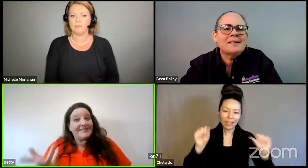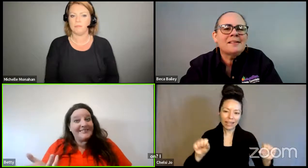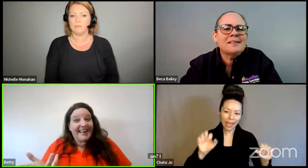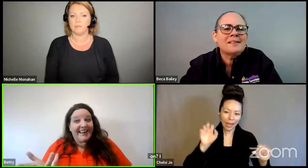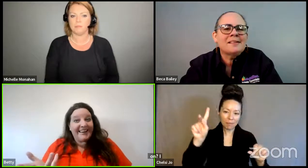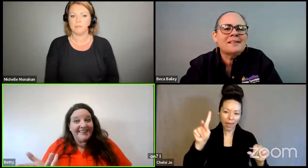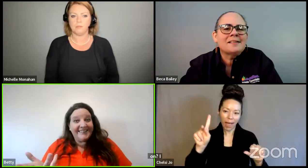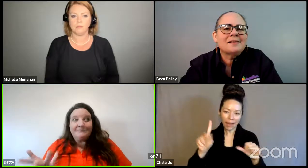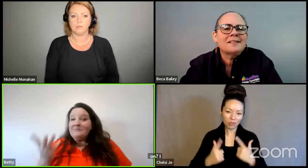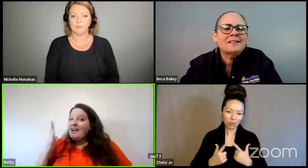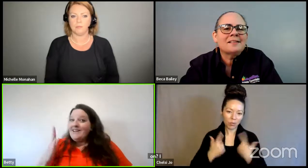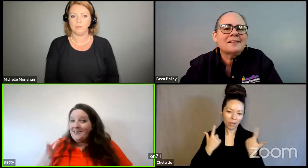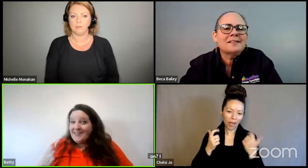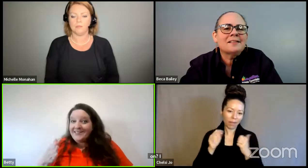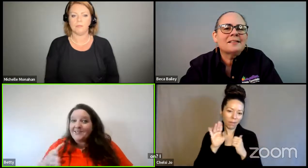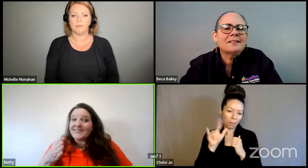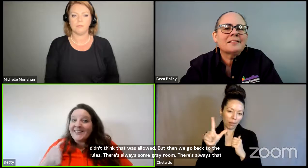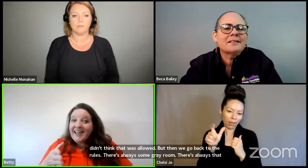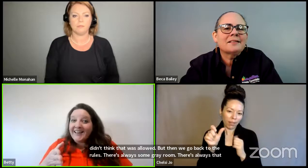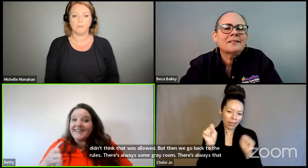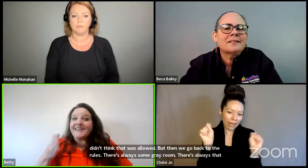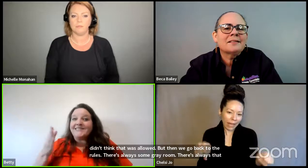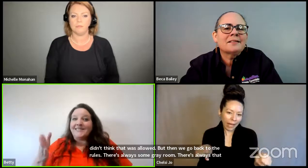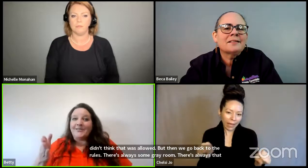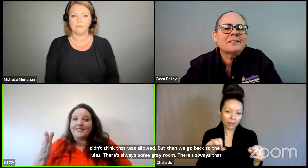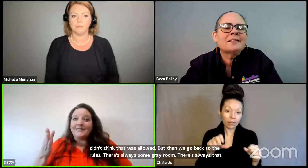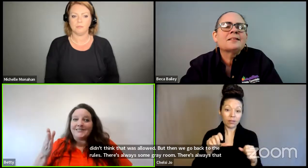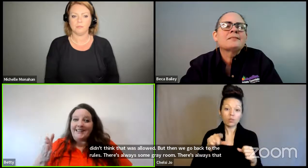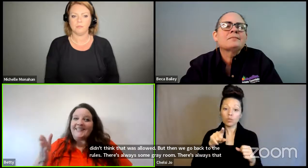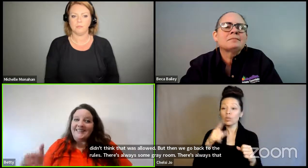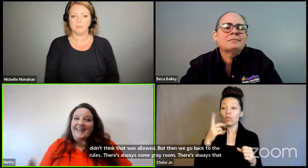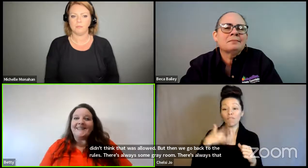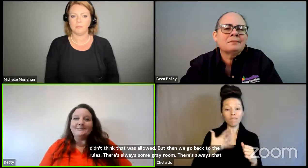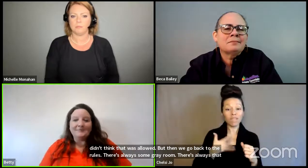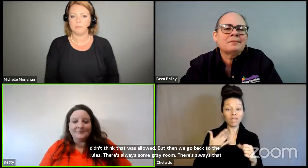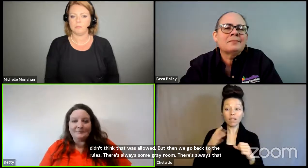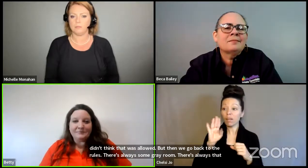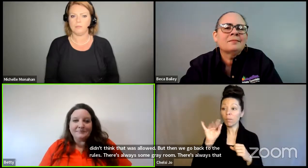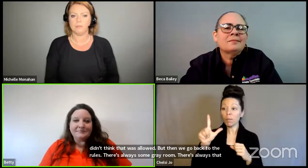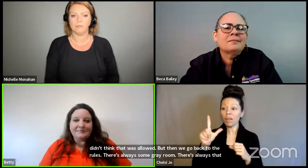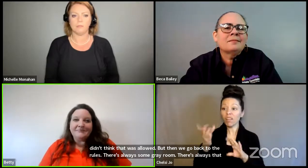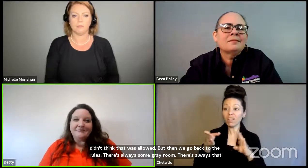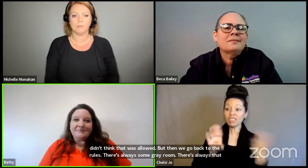we always say, nothing's ever dead until signee die.